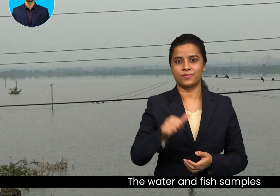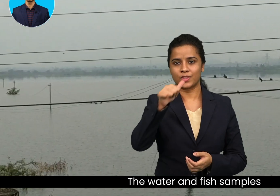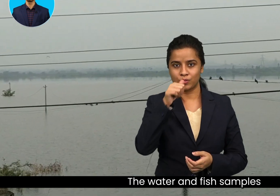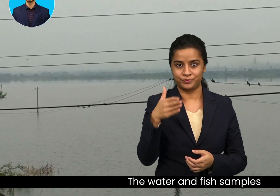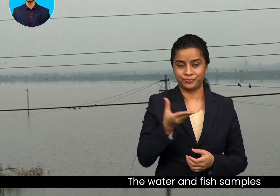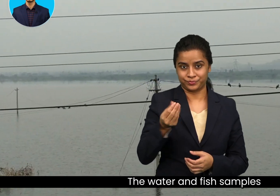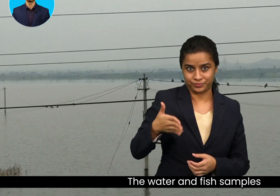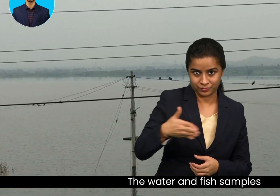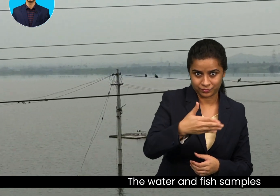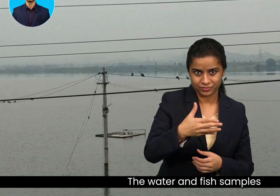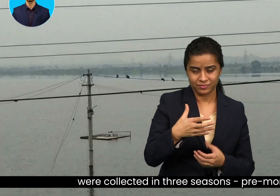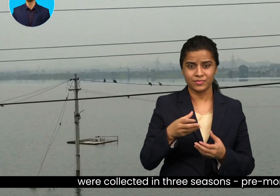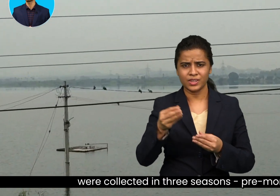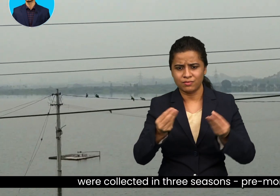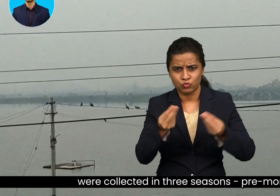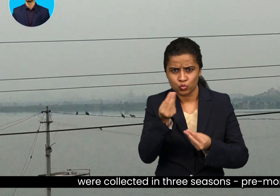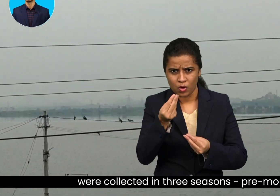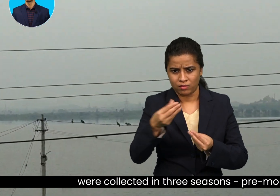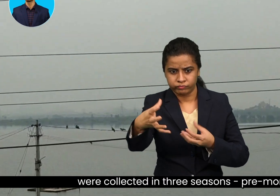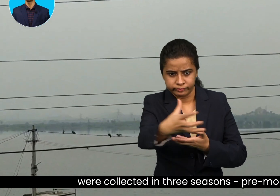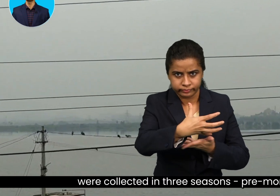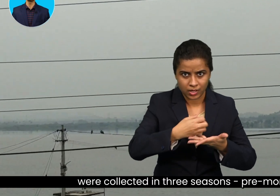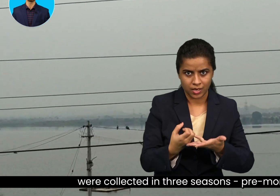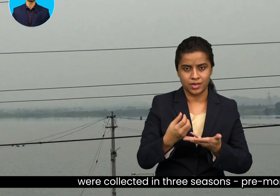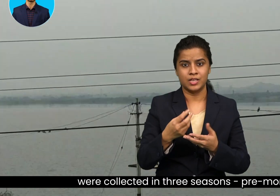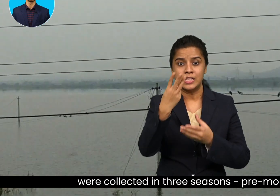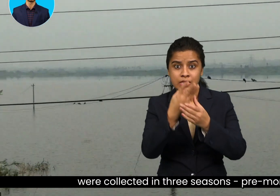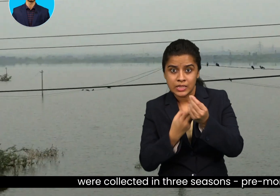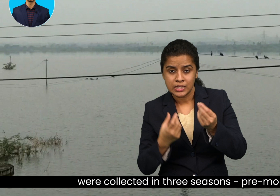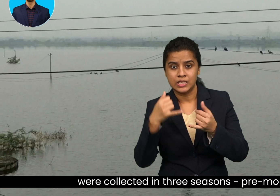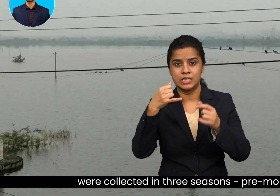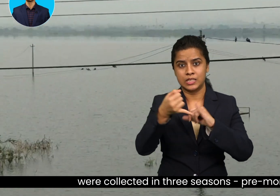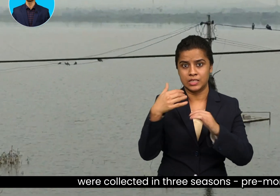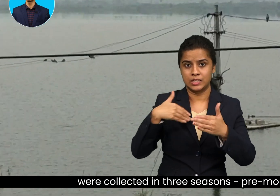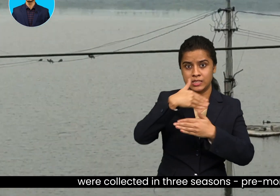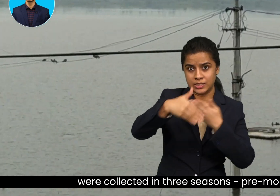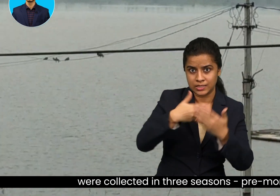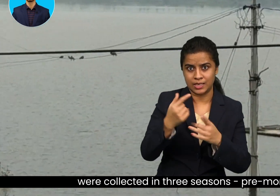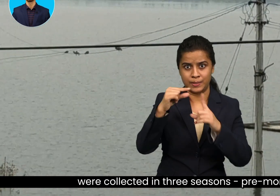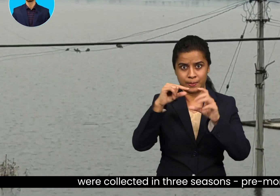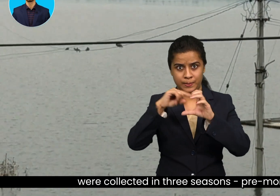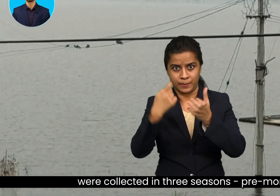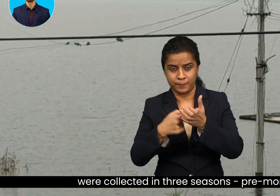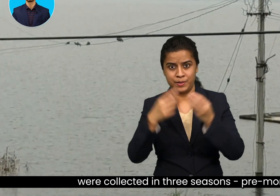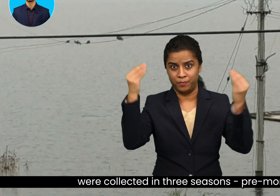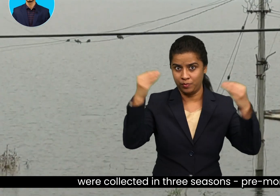The water and fish samples were collected in 3 seasons: pre-monsoon,